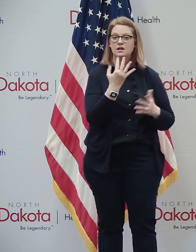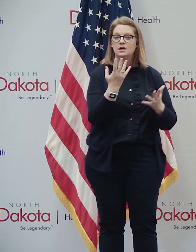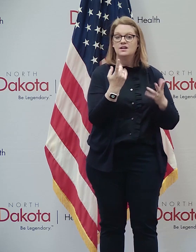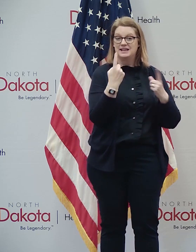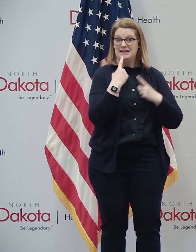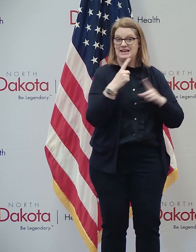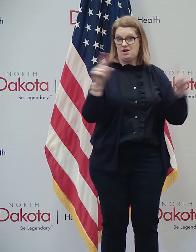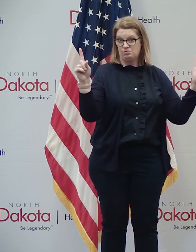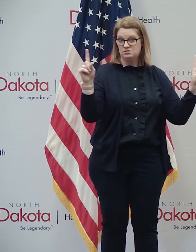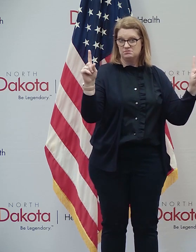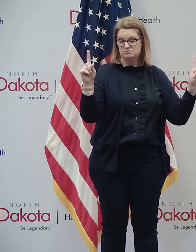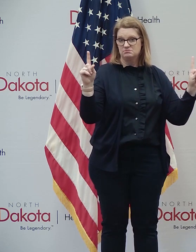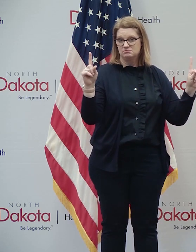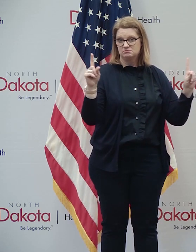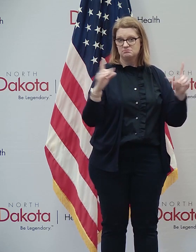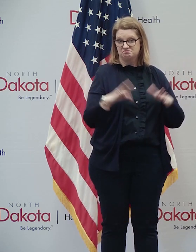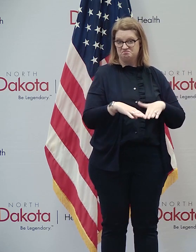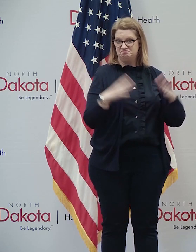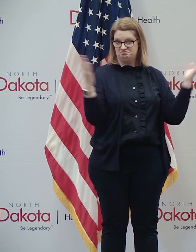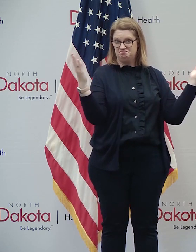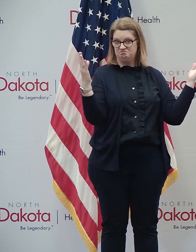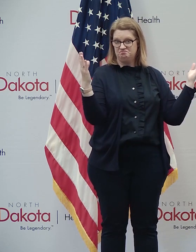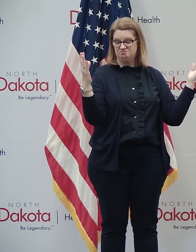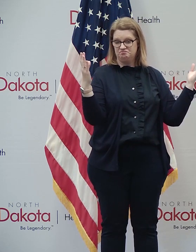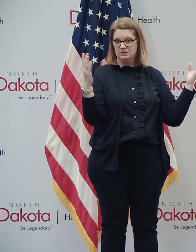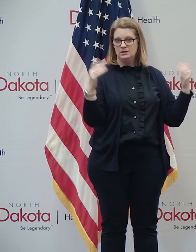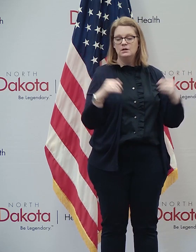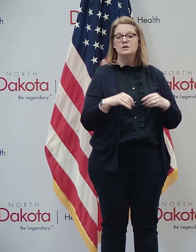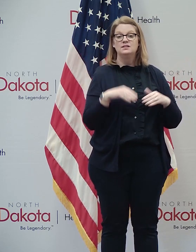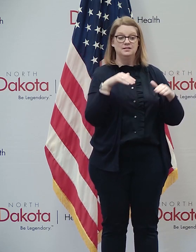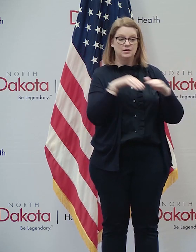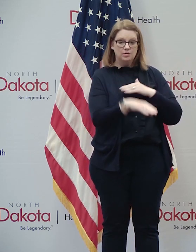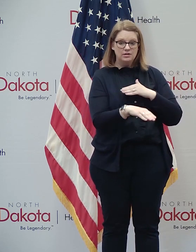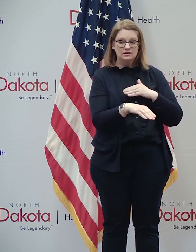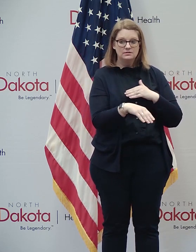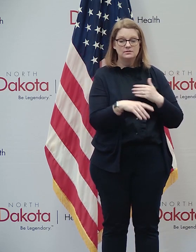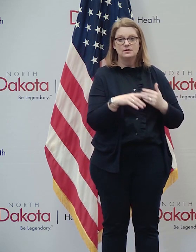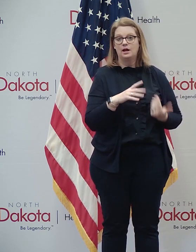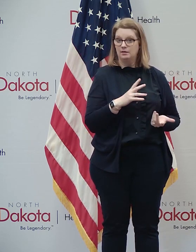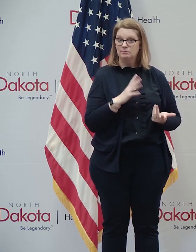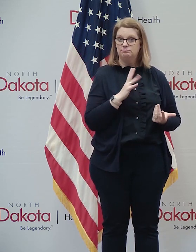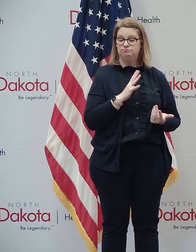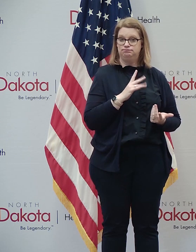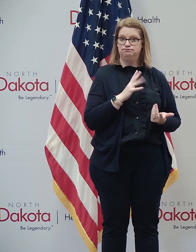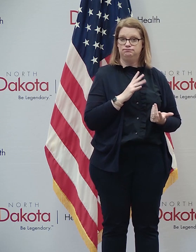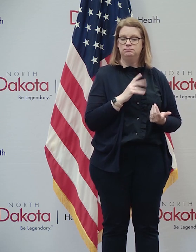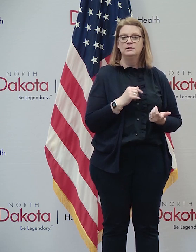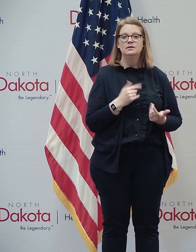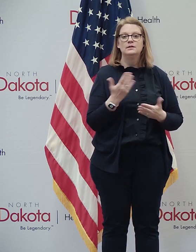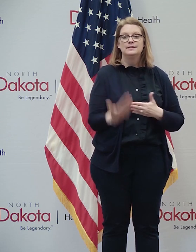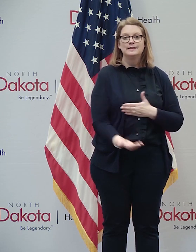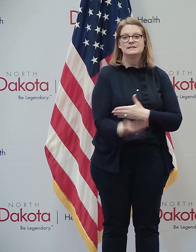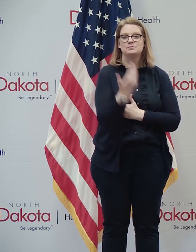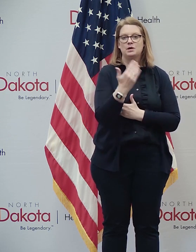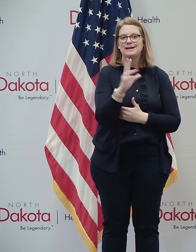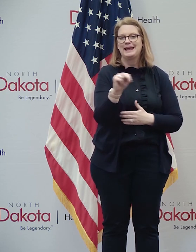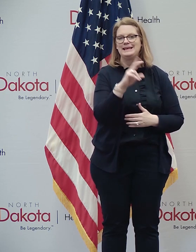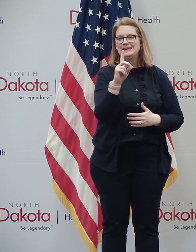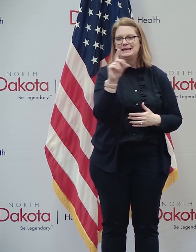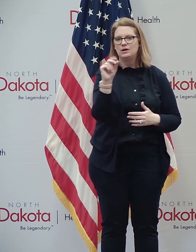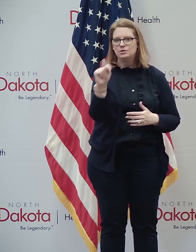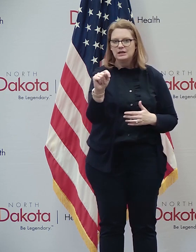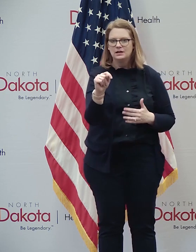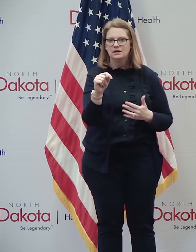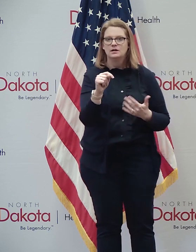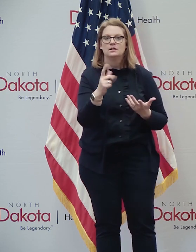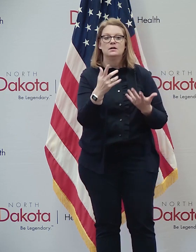again open for business in person, and no surprise that this morning the NDDOT started